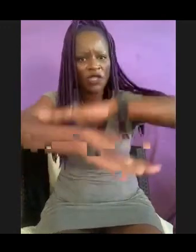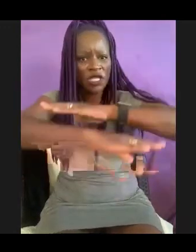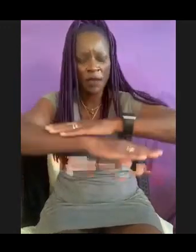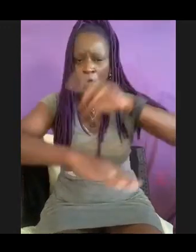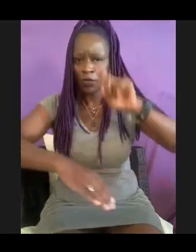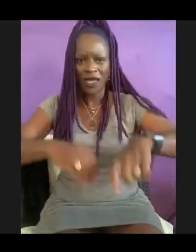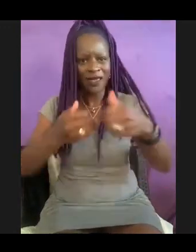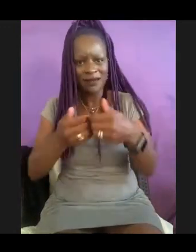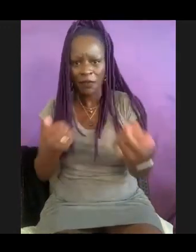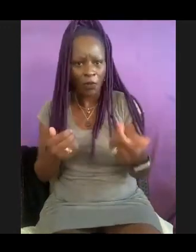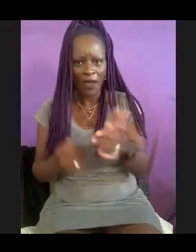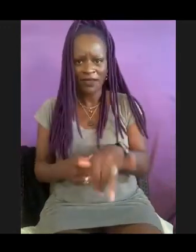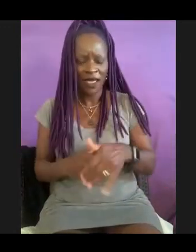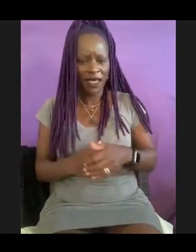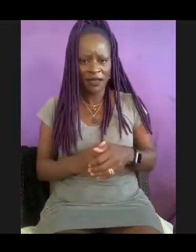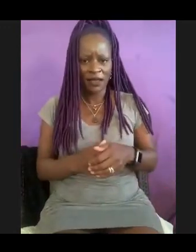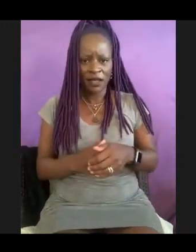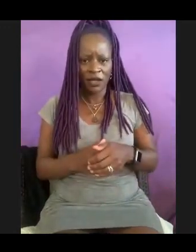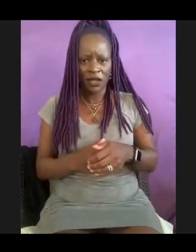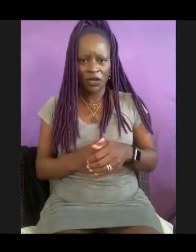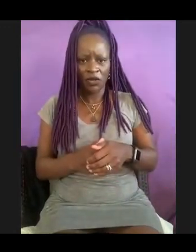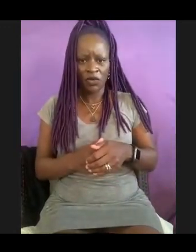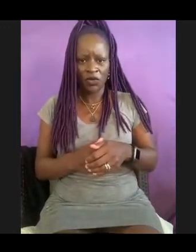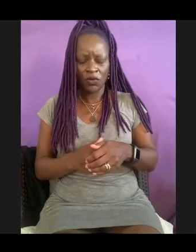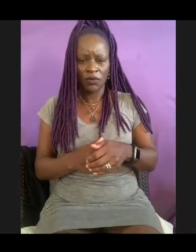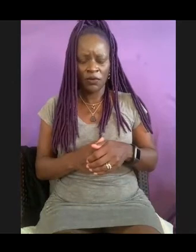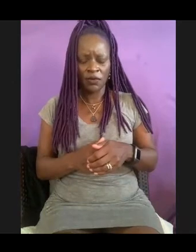racism when it came to disability discussions.